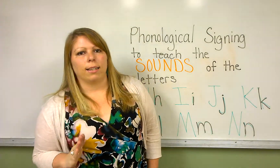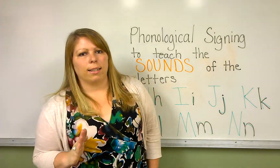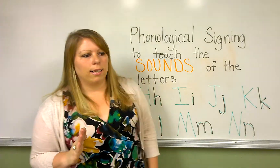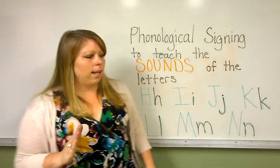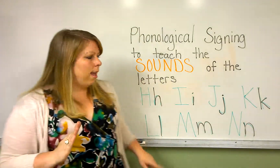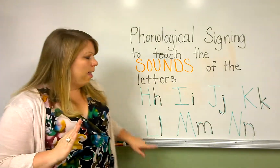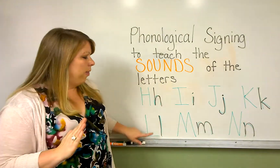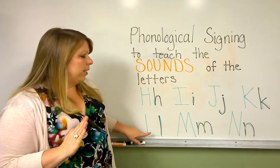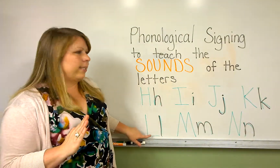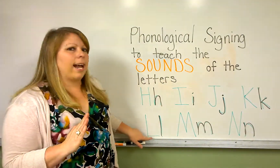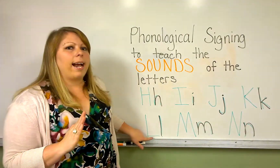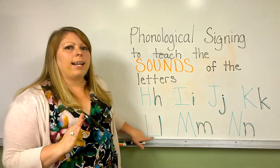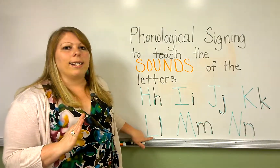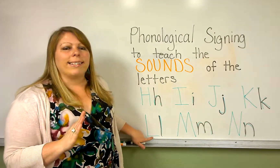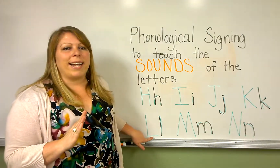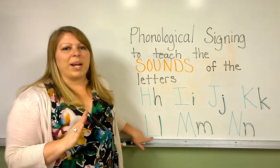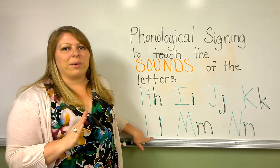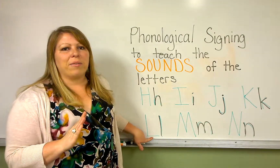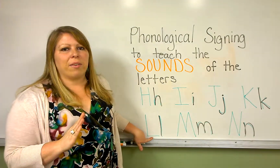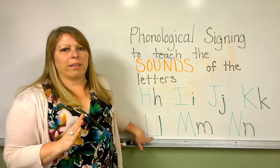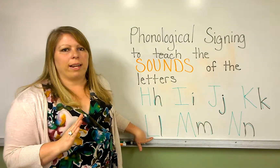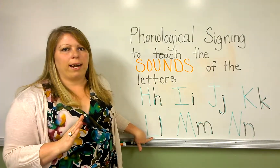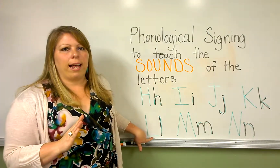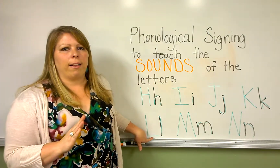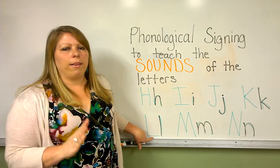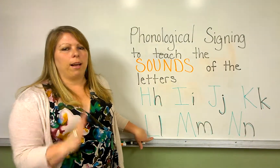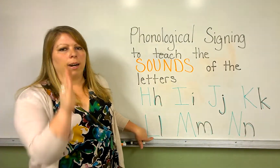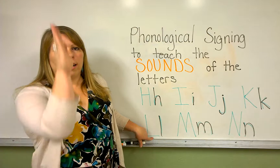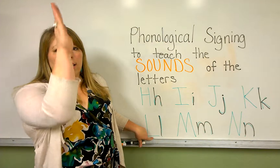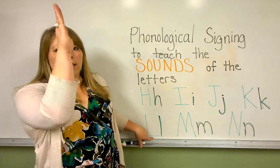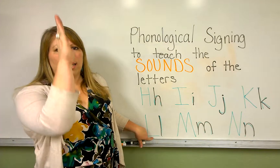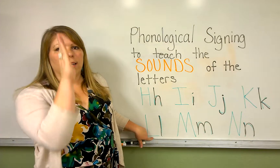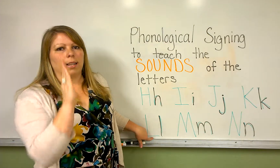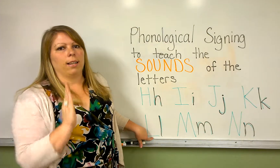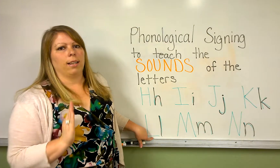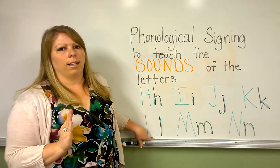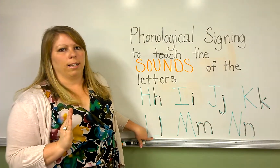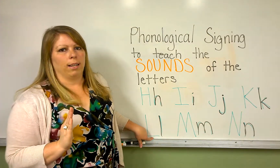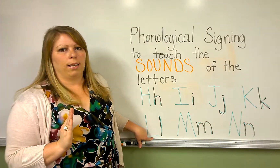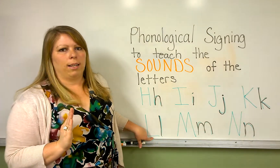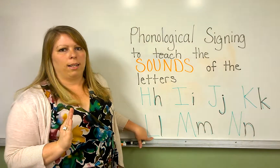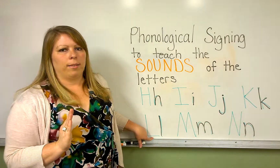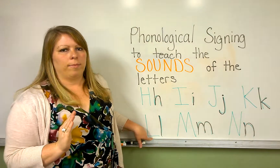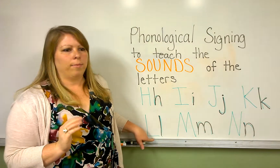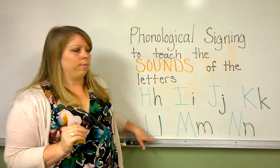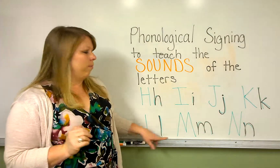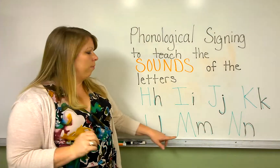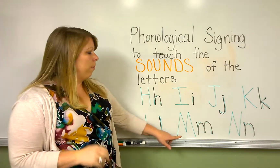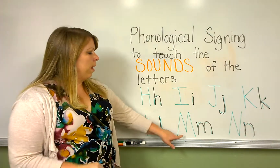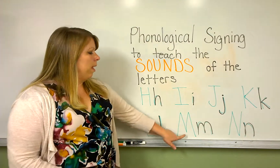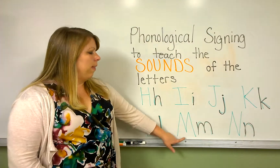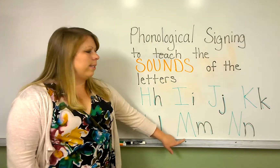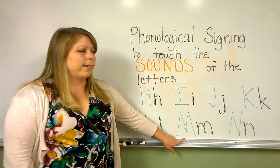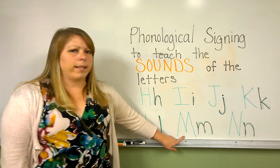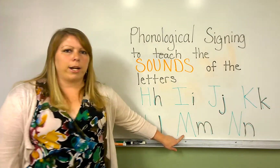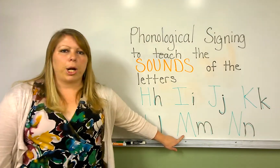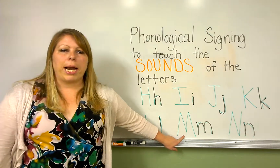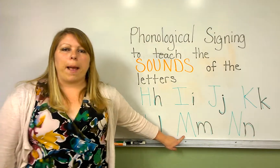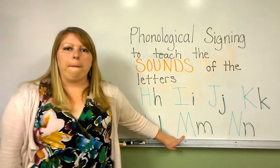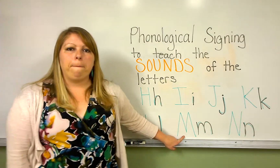O. The sign and sound for the letter L are O. This is the letter